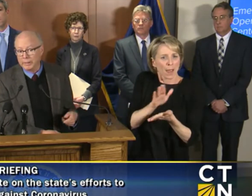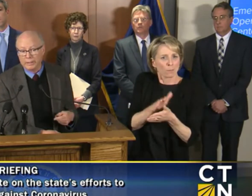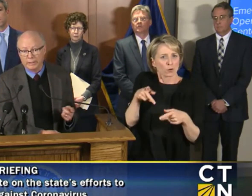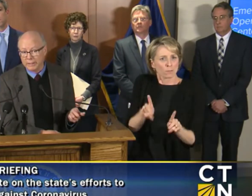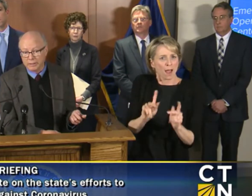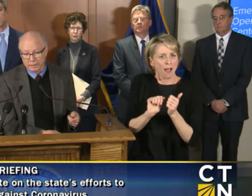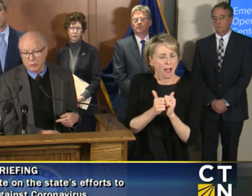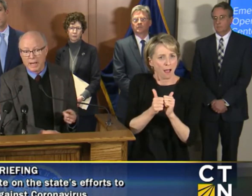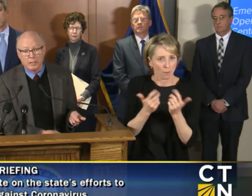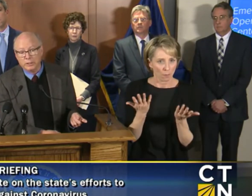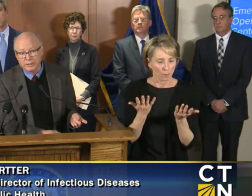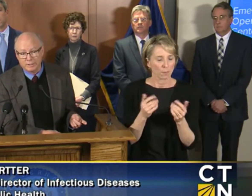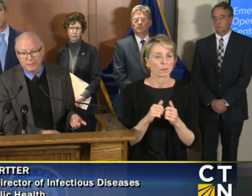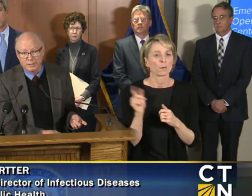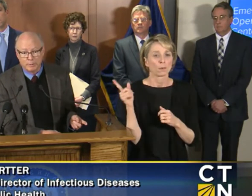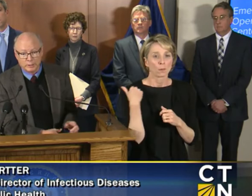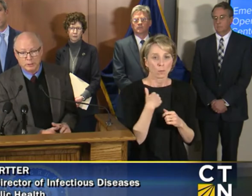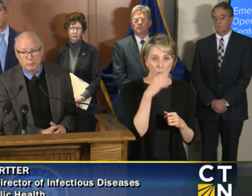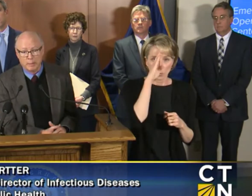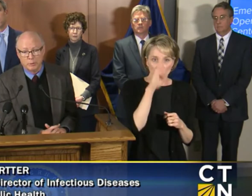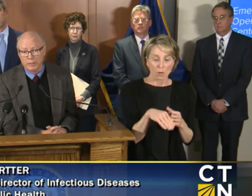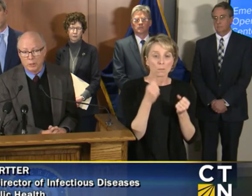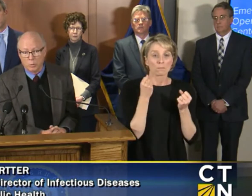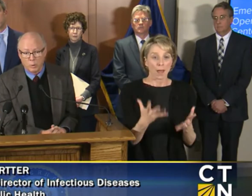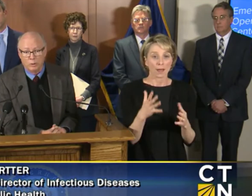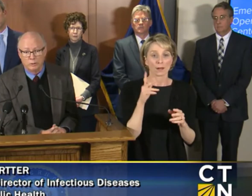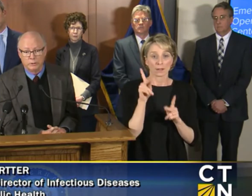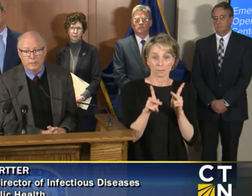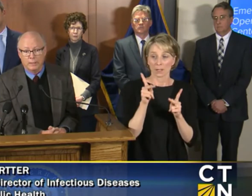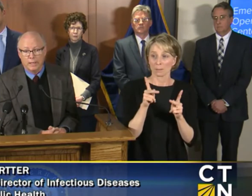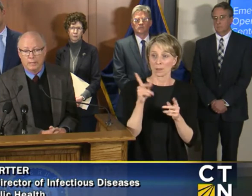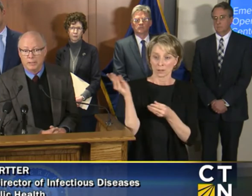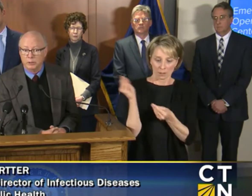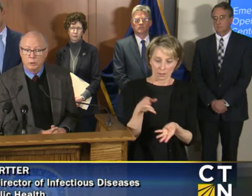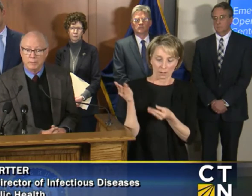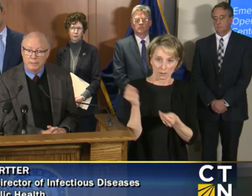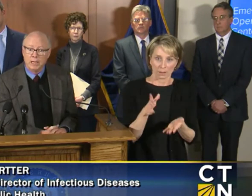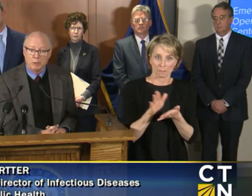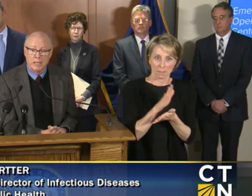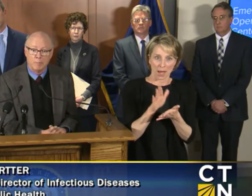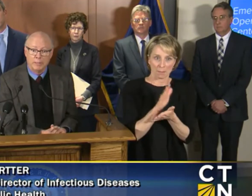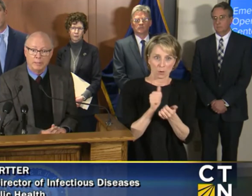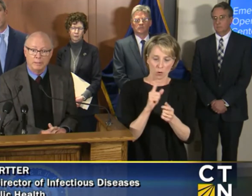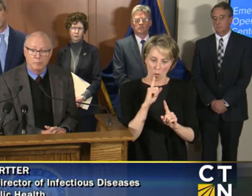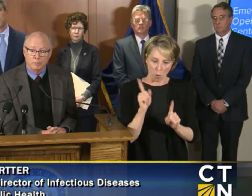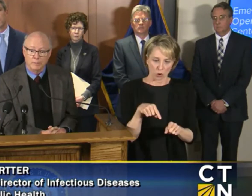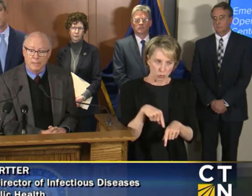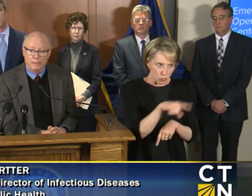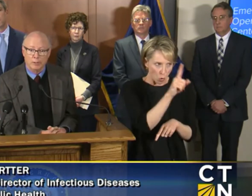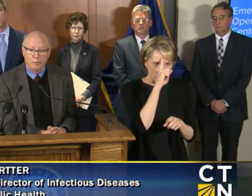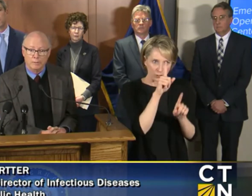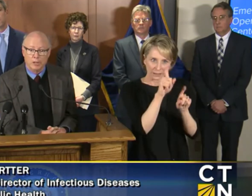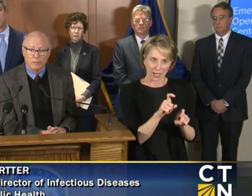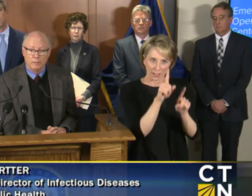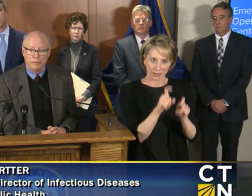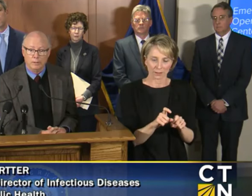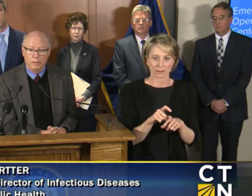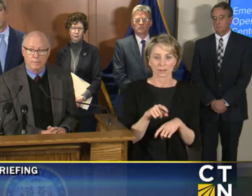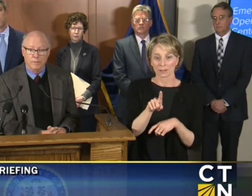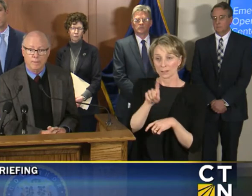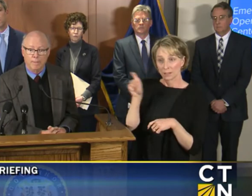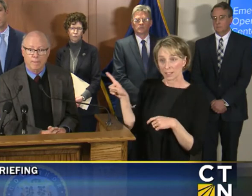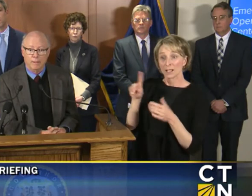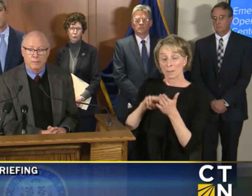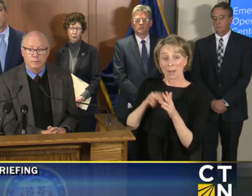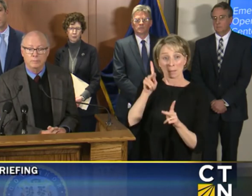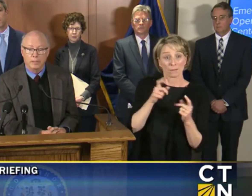are being, handed these pieces of paper that are orders, and I assume that's how it's happening. If there are people drive